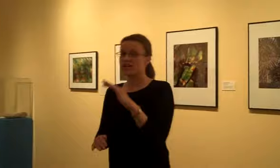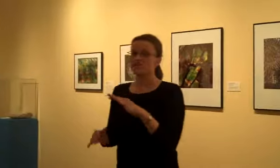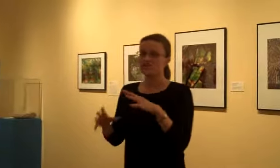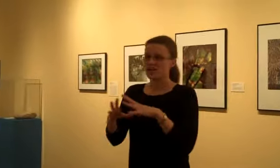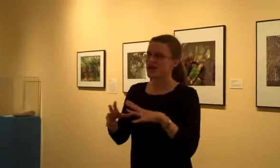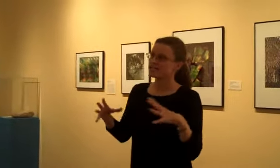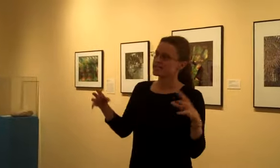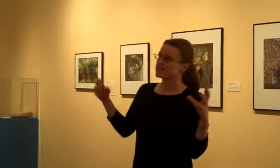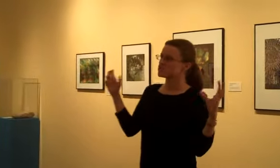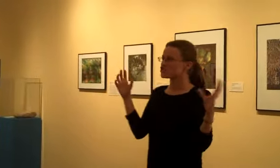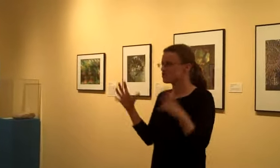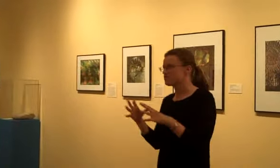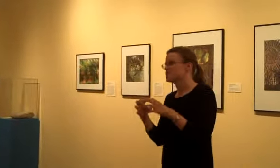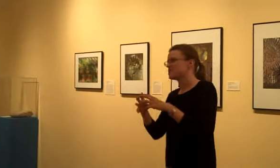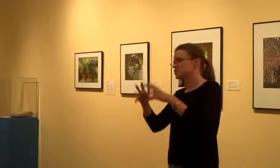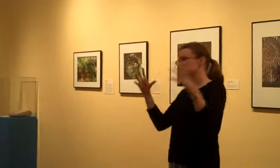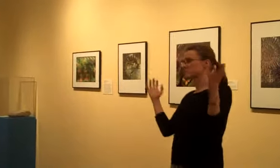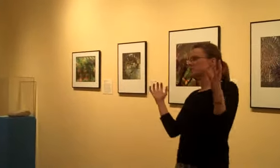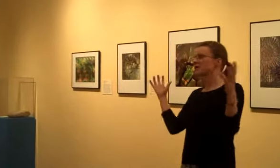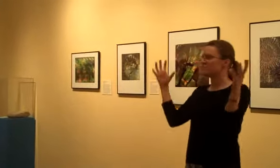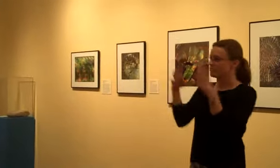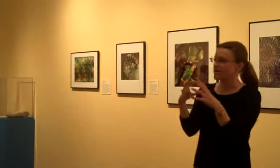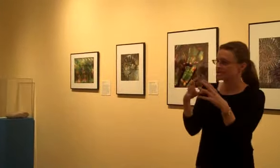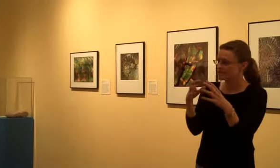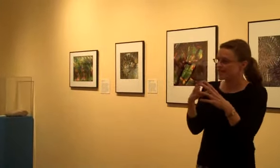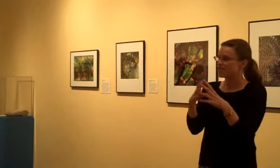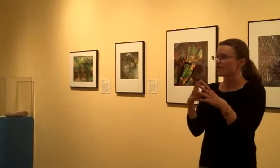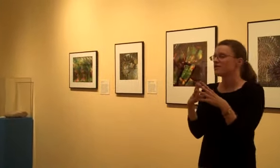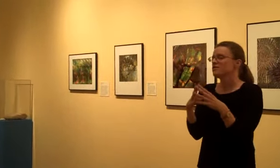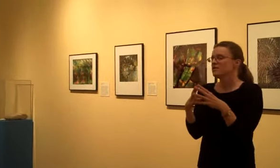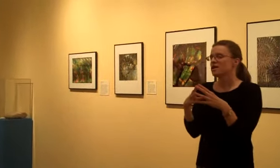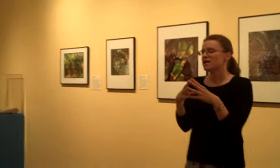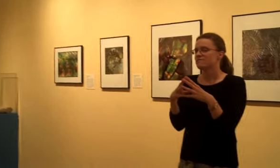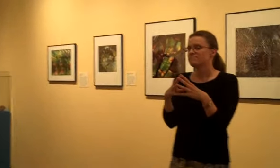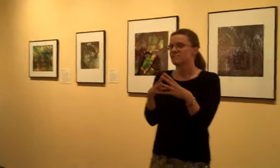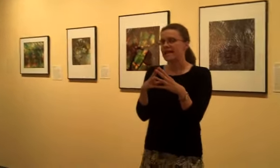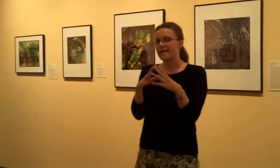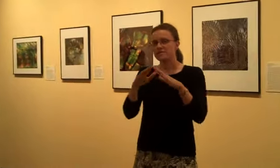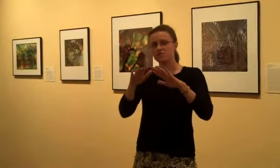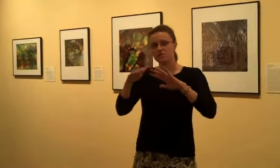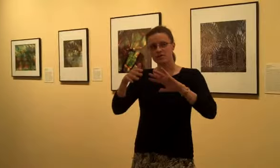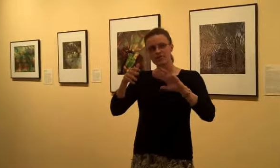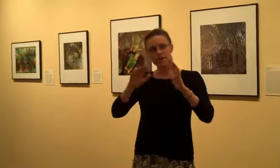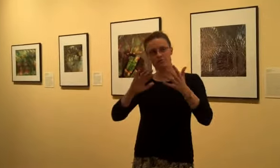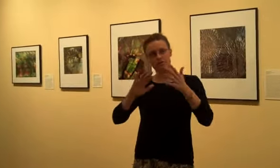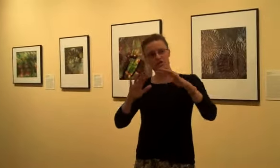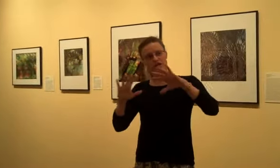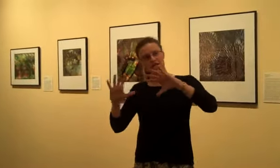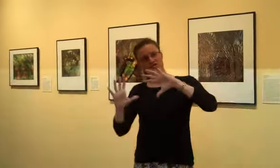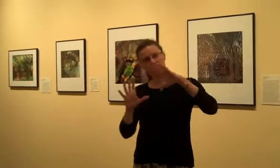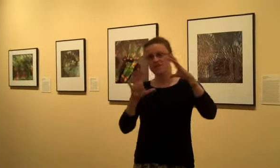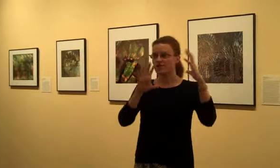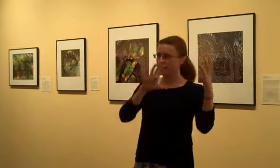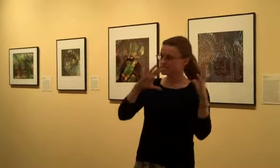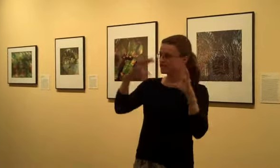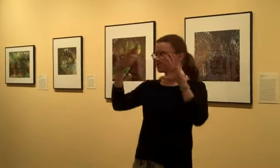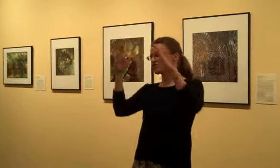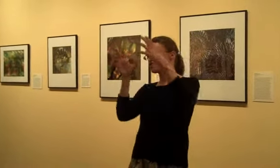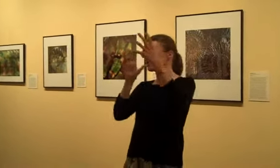as the continents shifted and split up and banged together, and the environment changed and the continents shifted